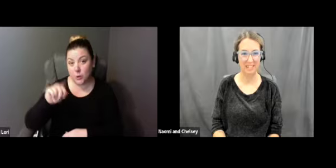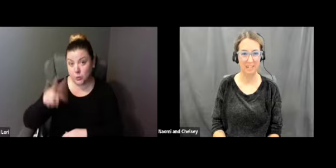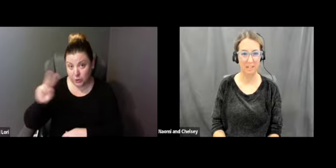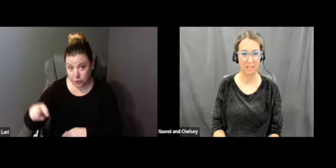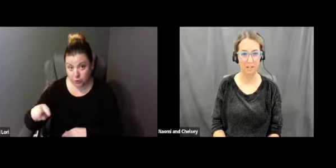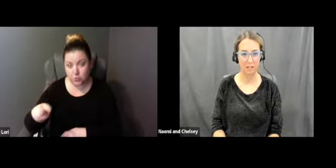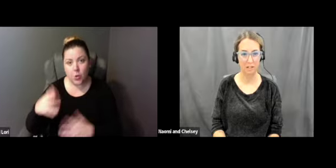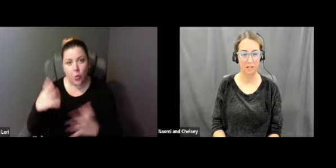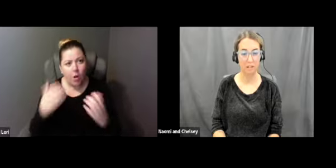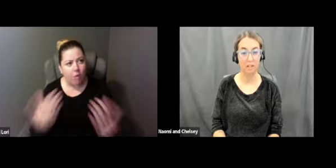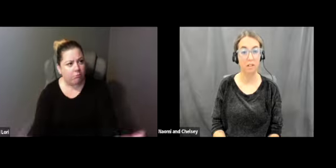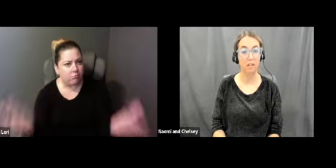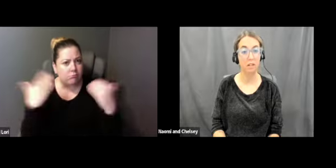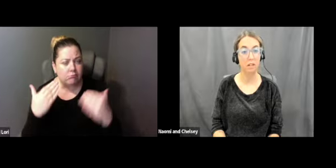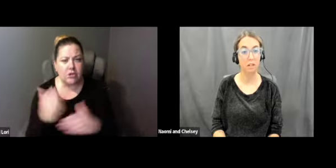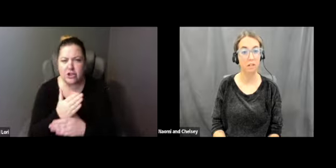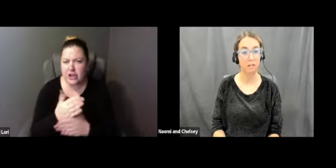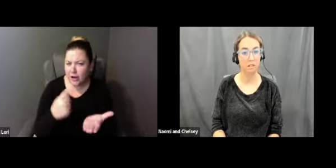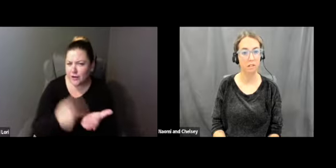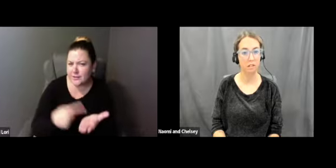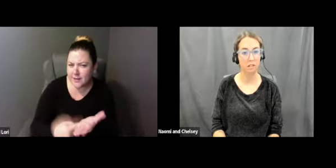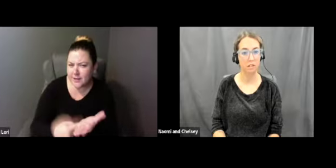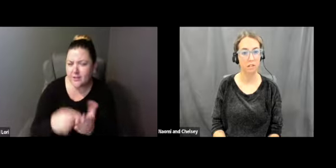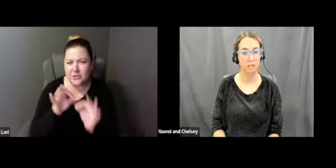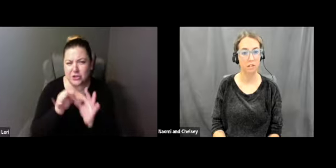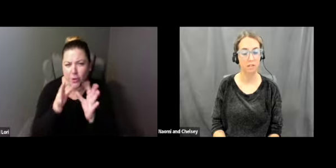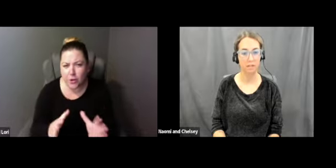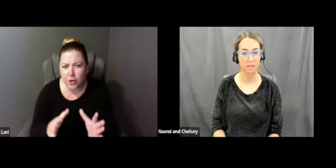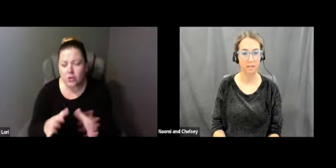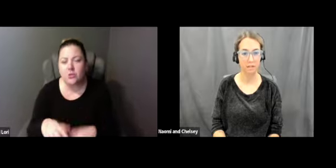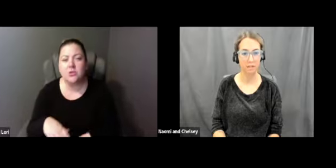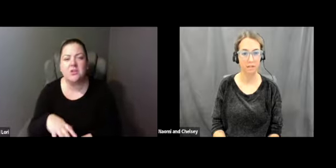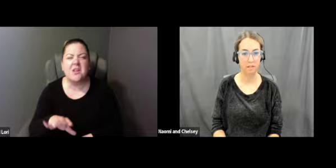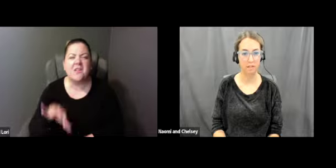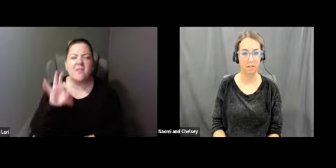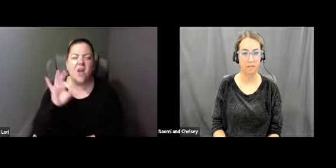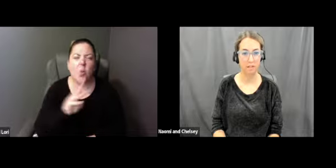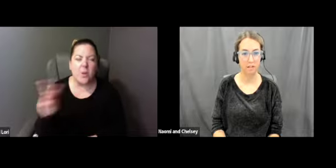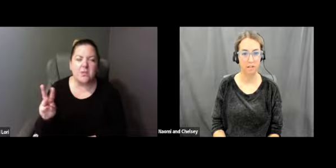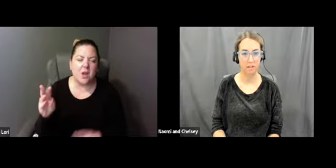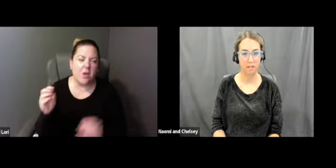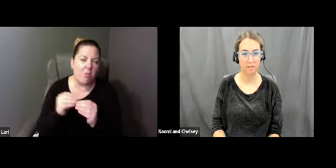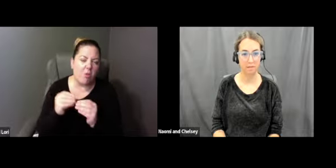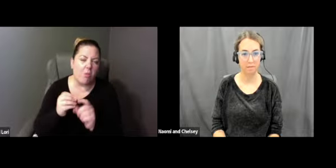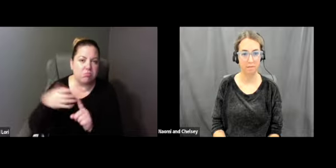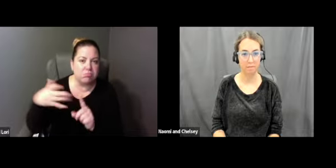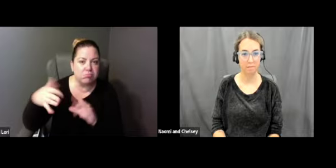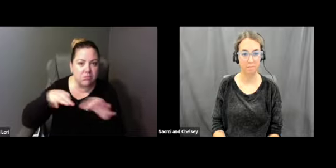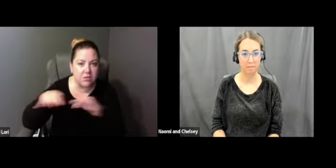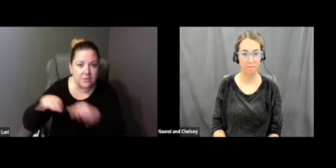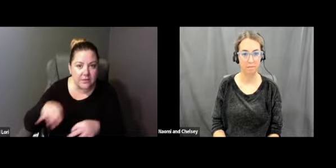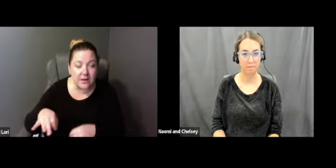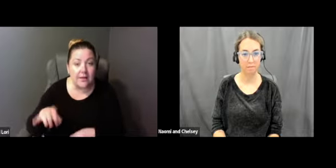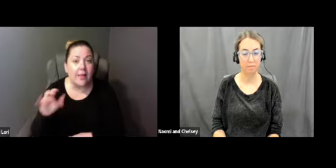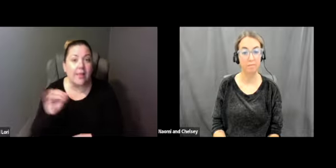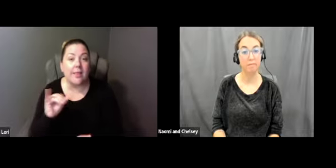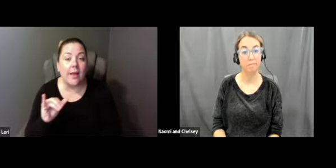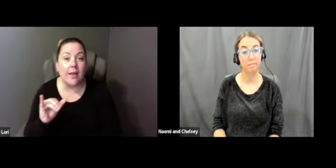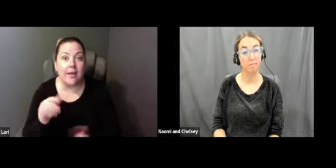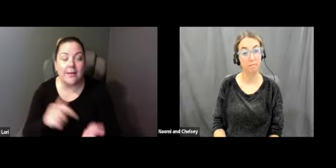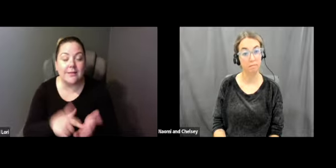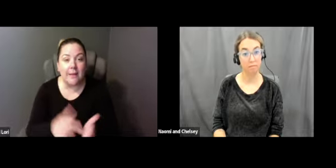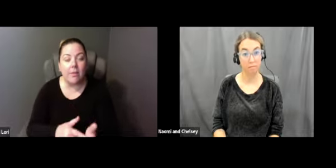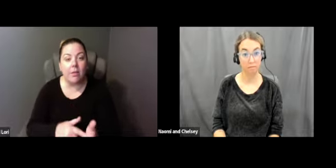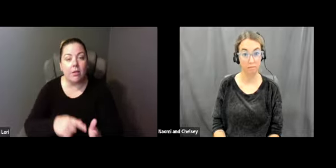6 o'clock Eastern time, you can find information from that on our site, on our social media. Again, as I mentioned before, signing big and